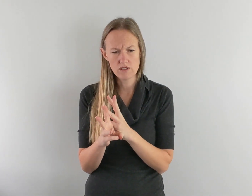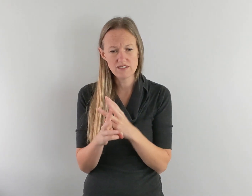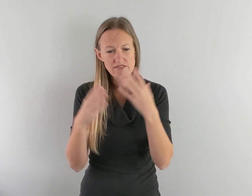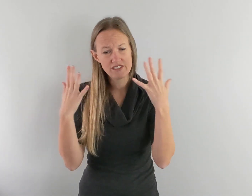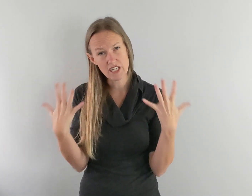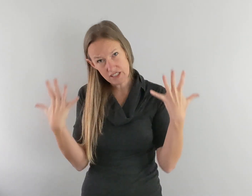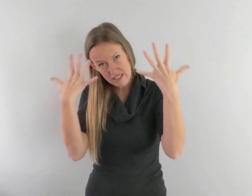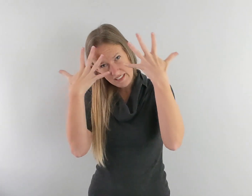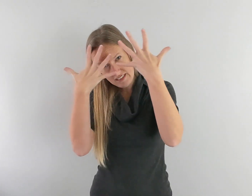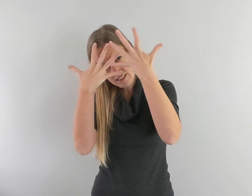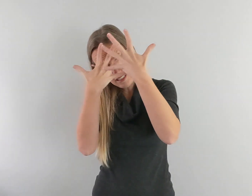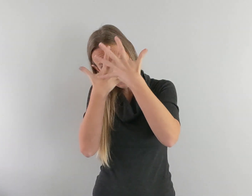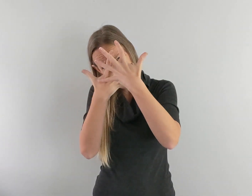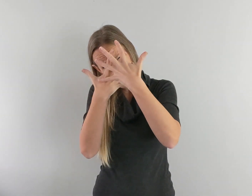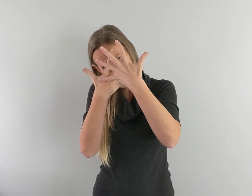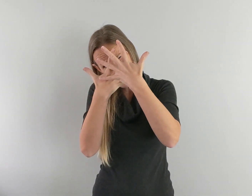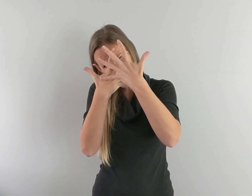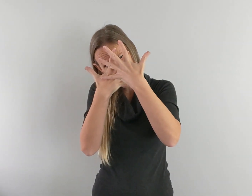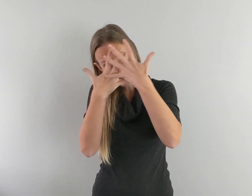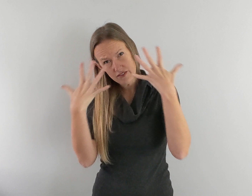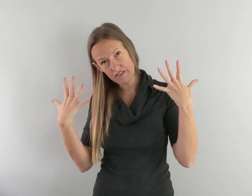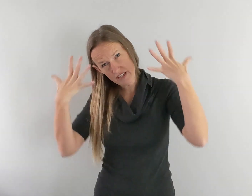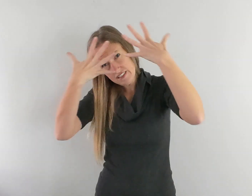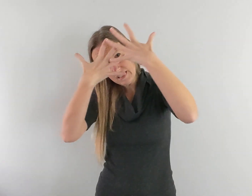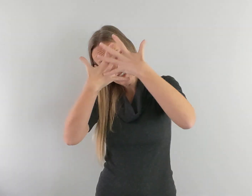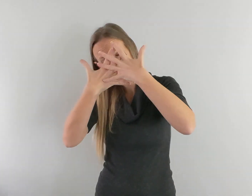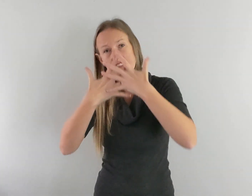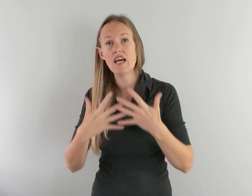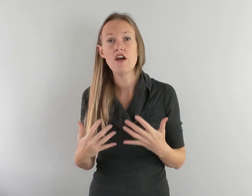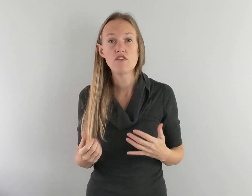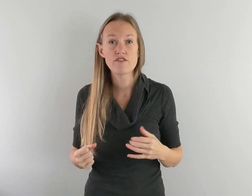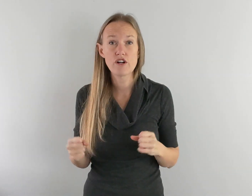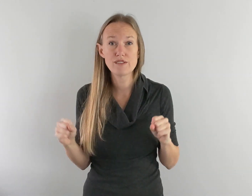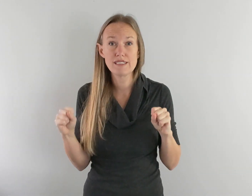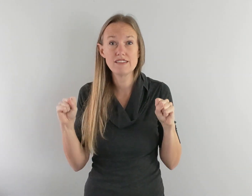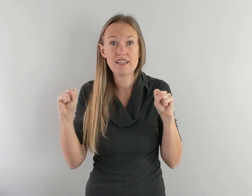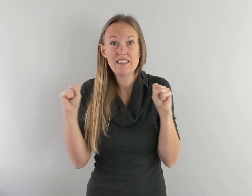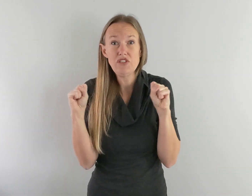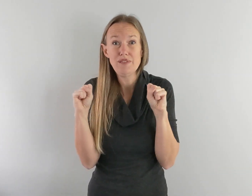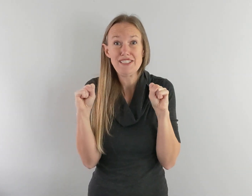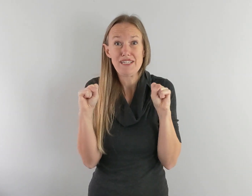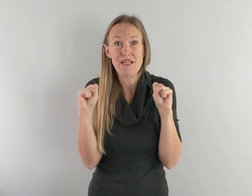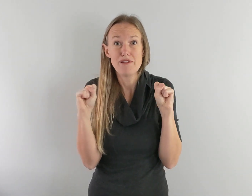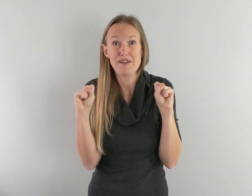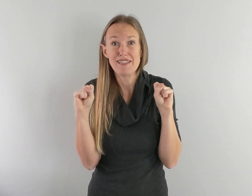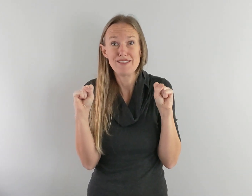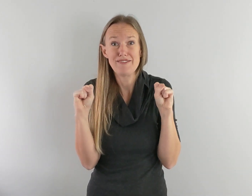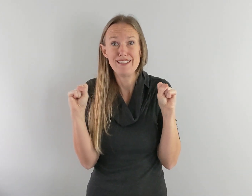world of darkness, okay, hands over your face, darkness, frozen, so now you do winter again, but you got to show your face